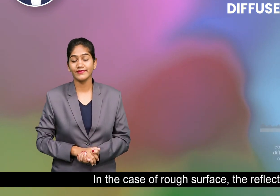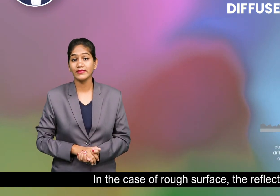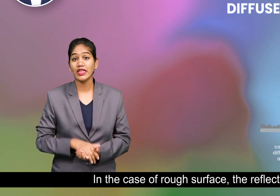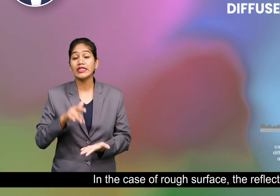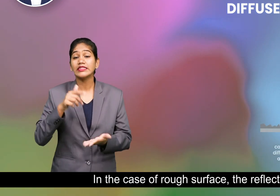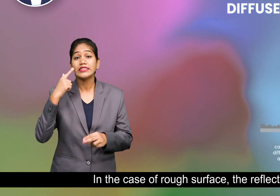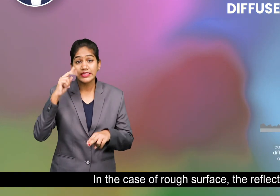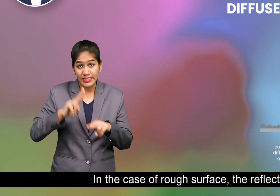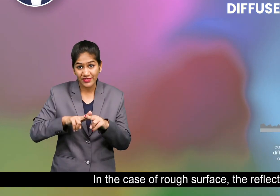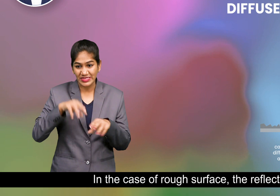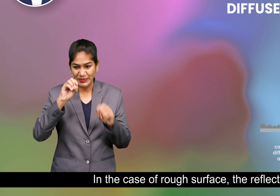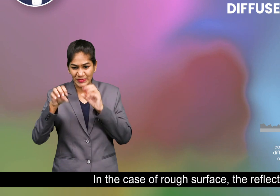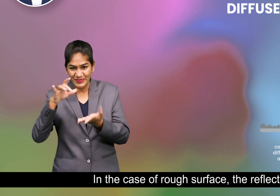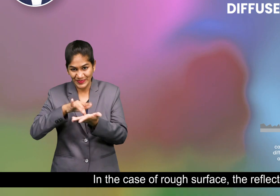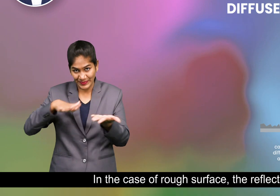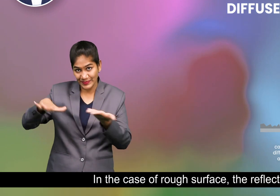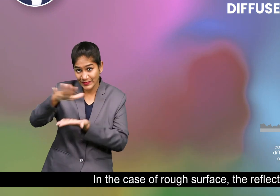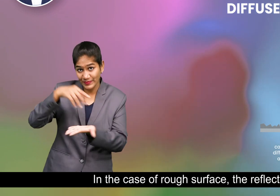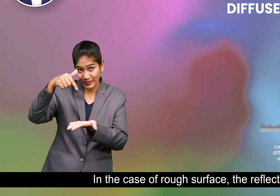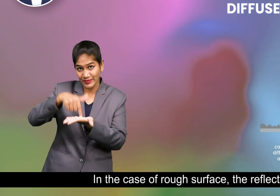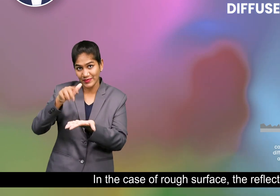In the case of rough surface,